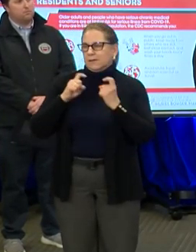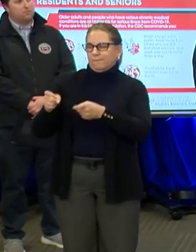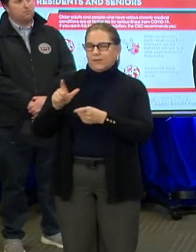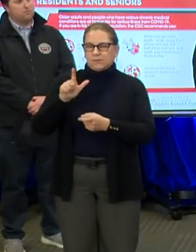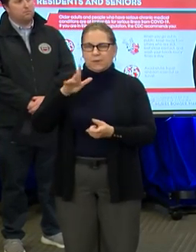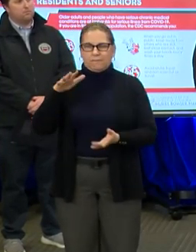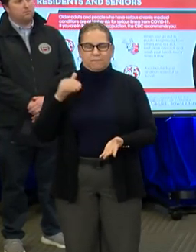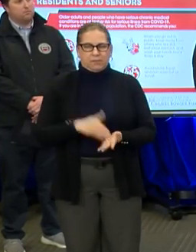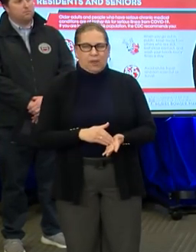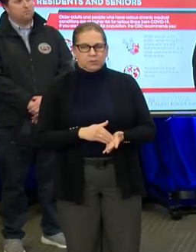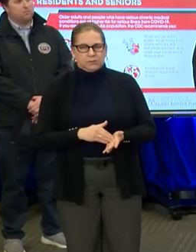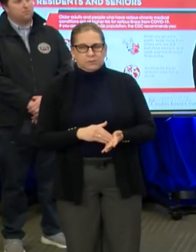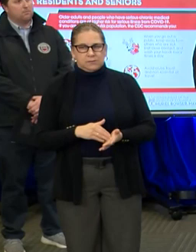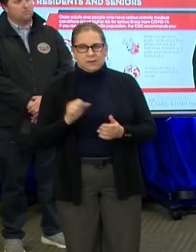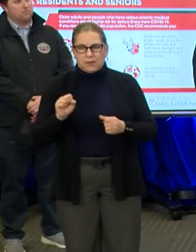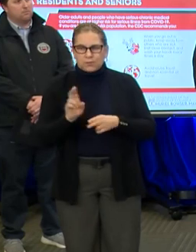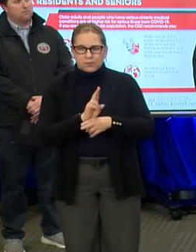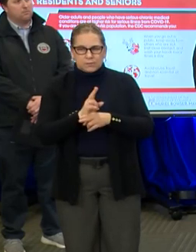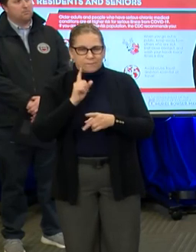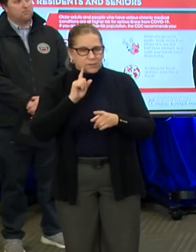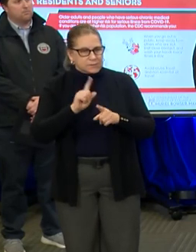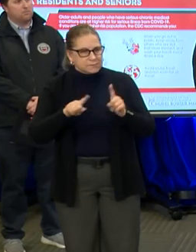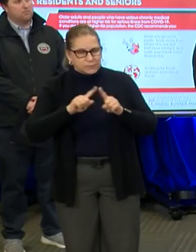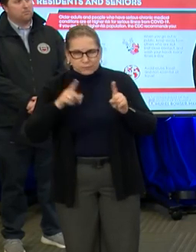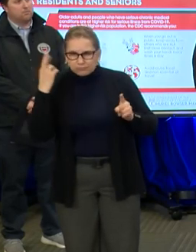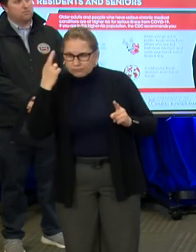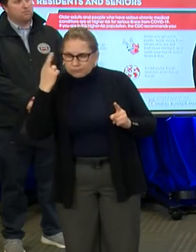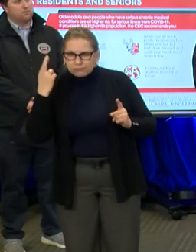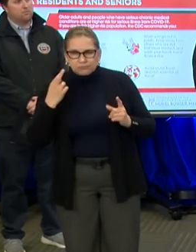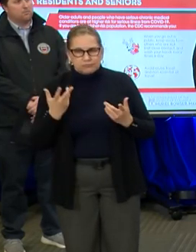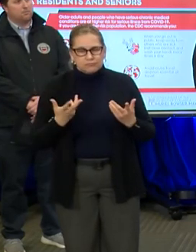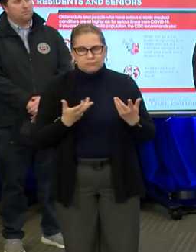of different purposes. All of that is enumerated on